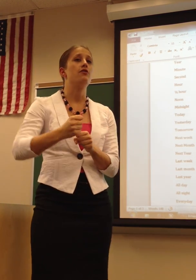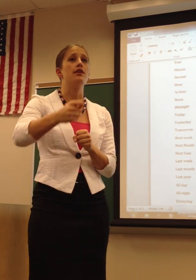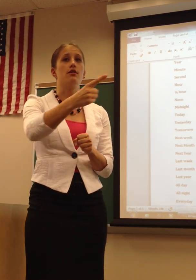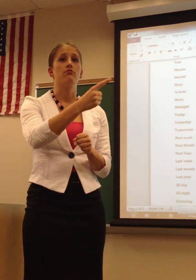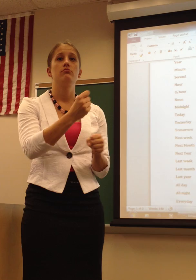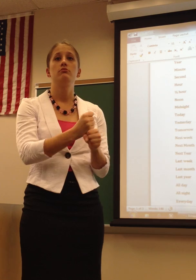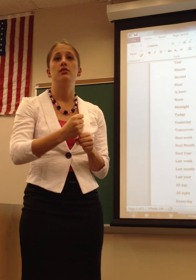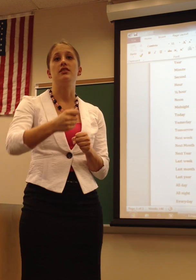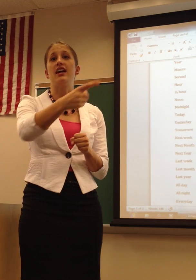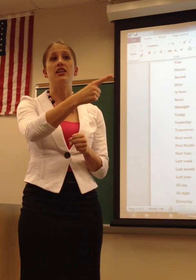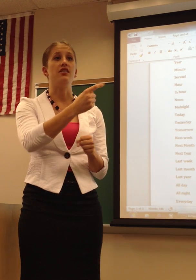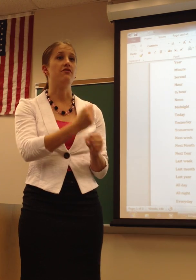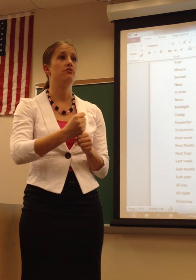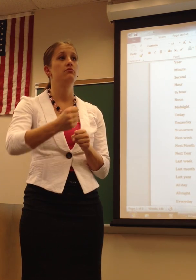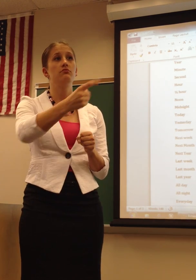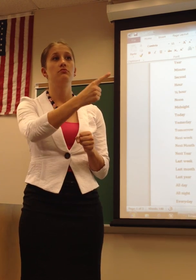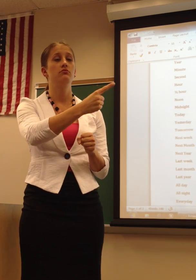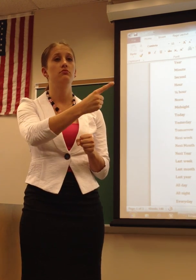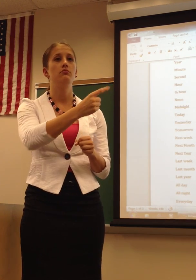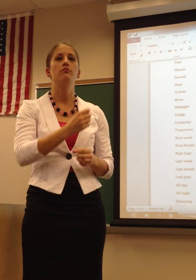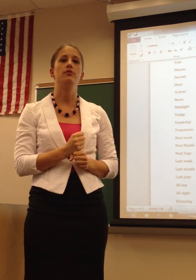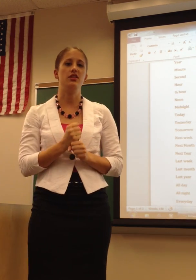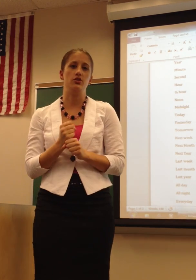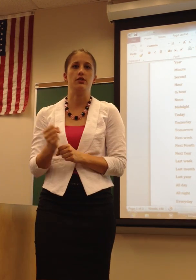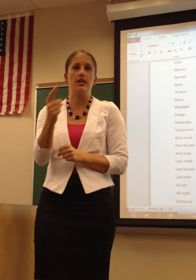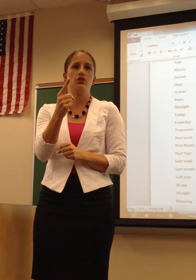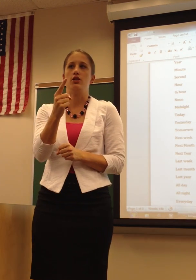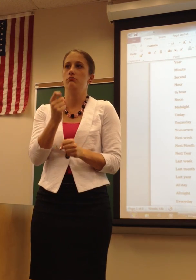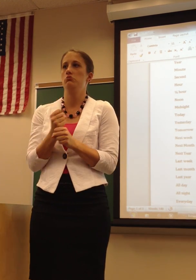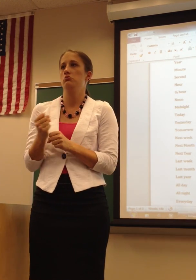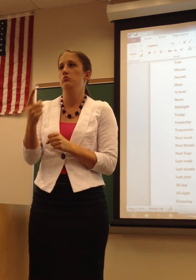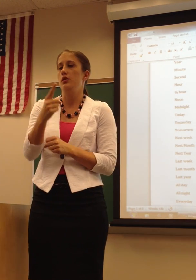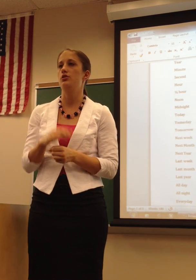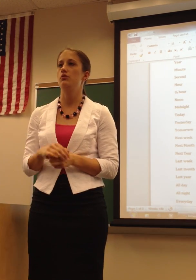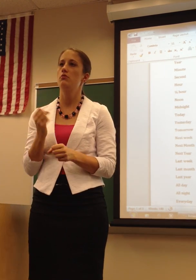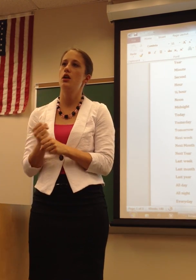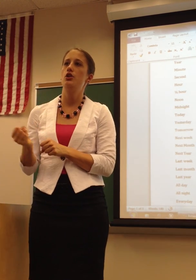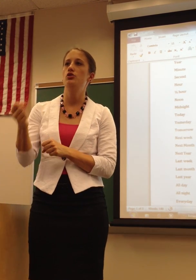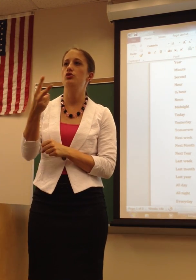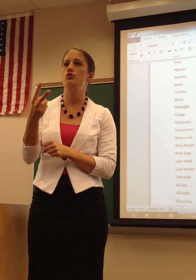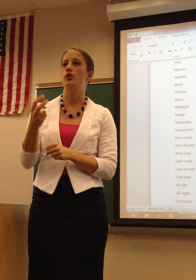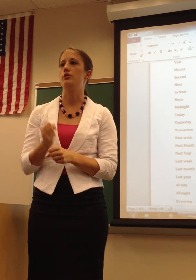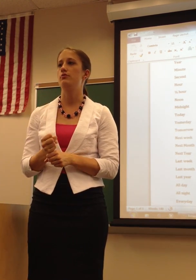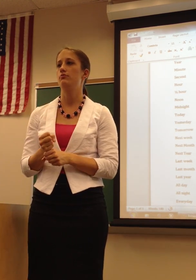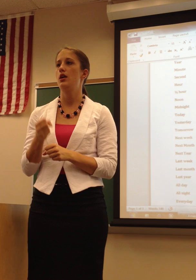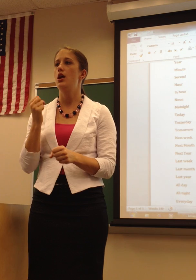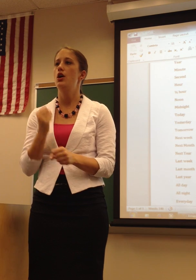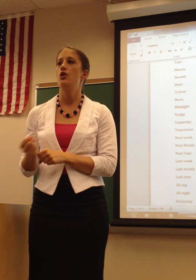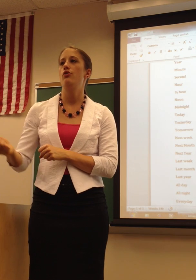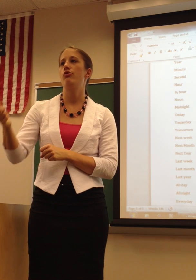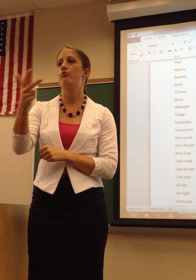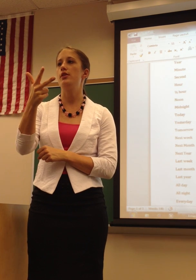year. Consecutive. But this is just next year. 2 years. 3 years